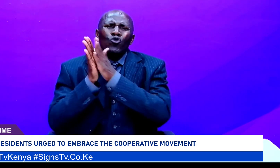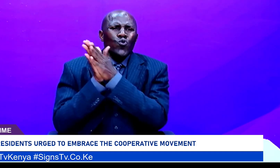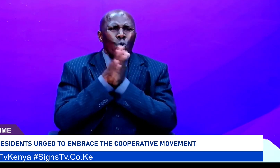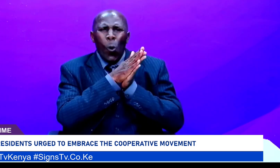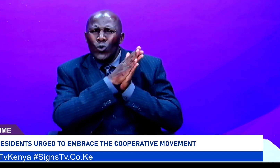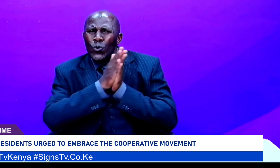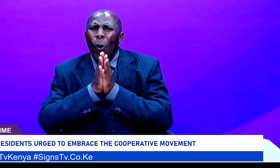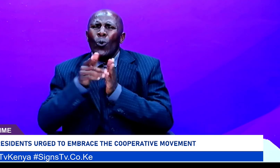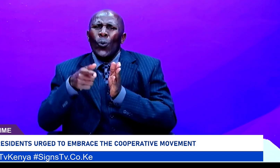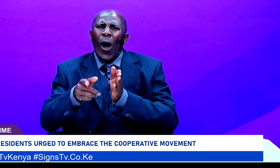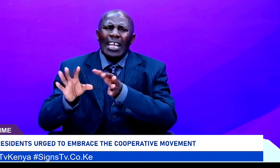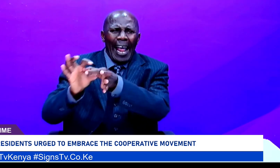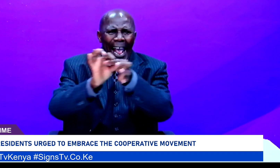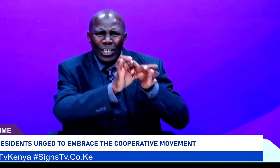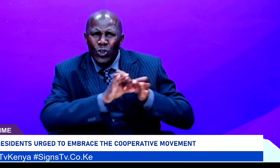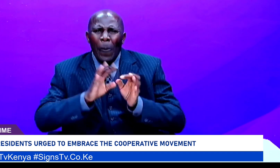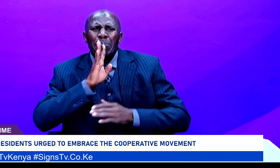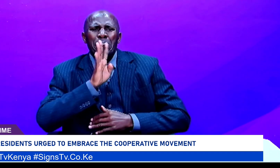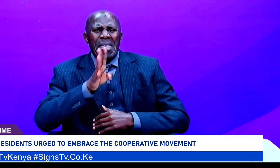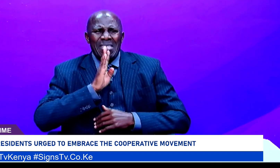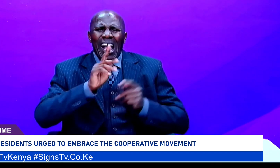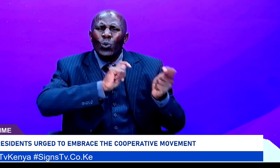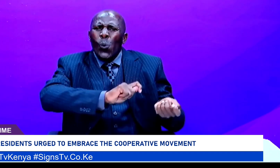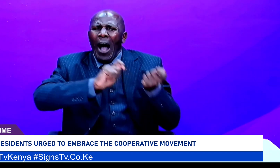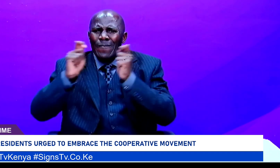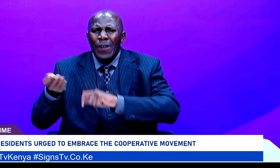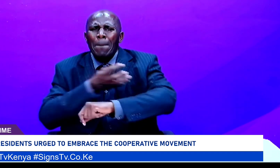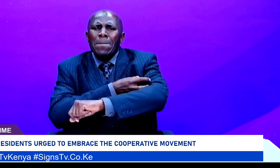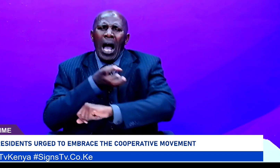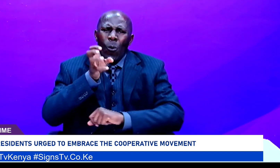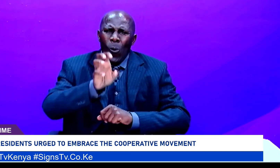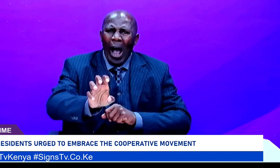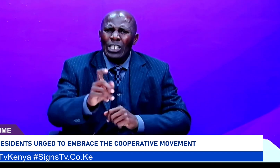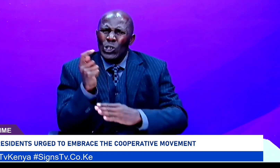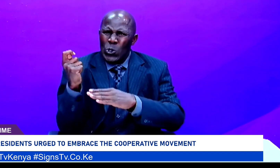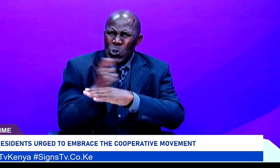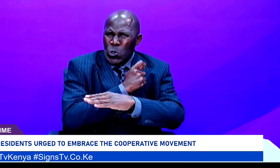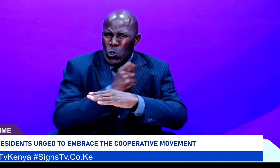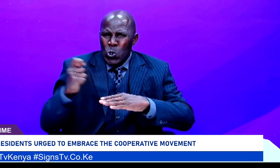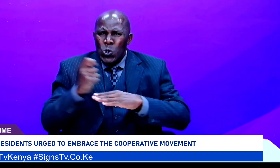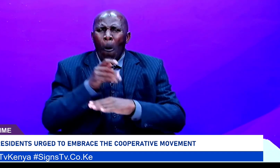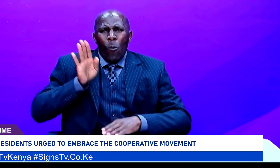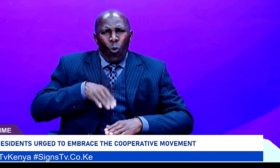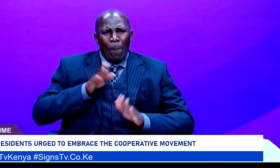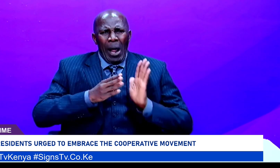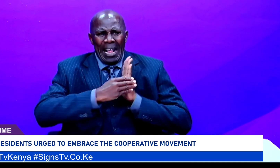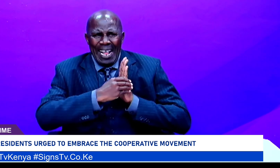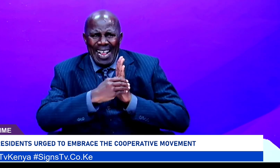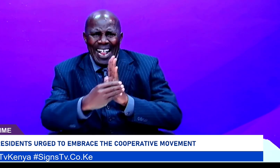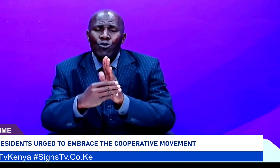sector have been dismissal despite the long history with corporates. He was speaking